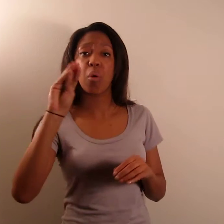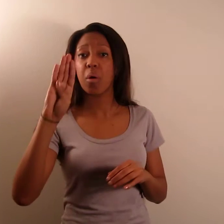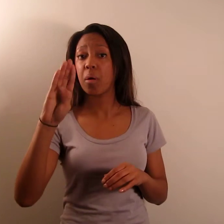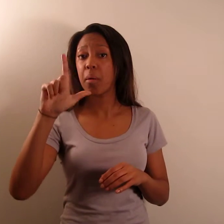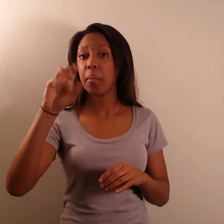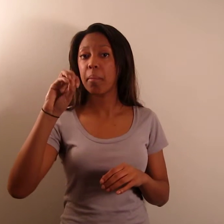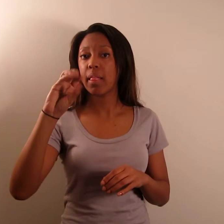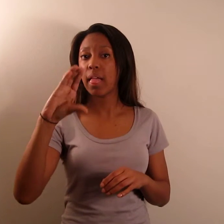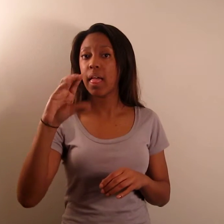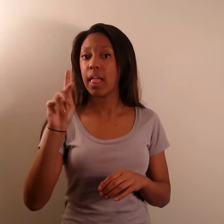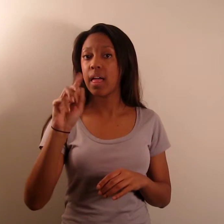shops.